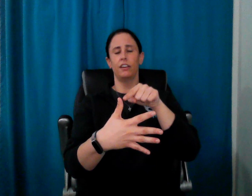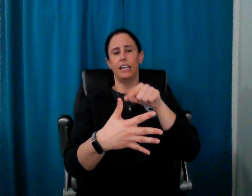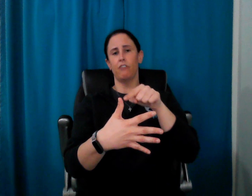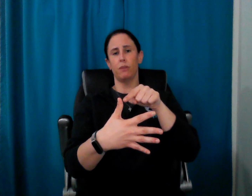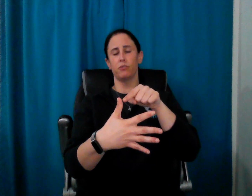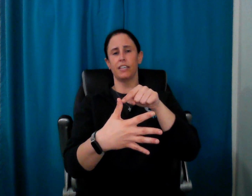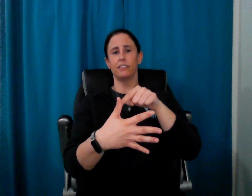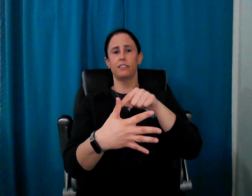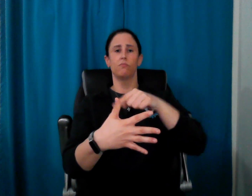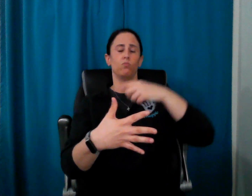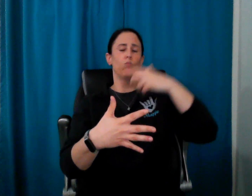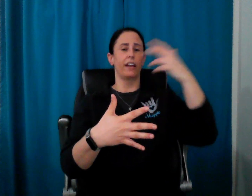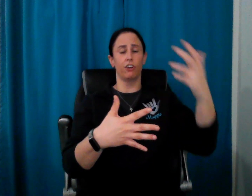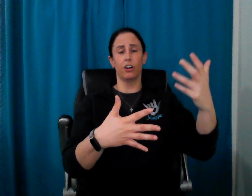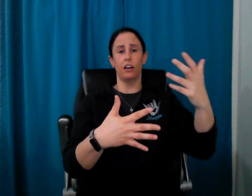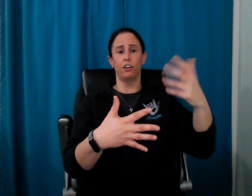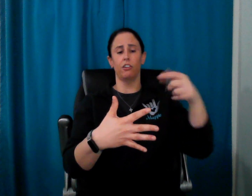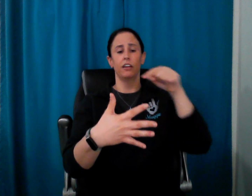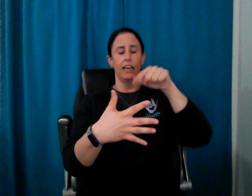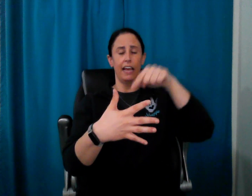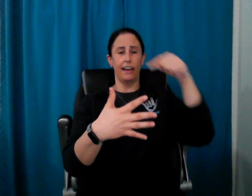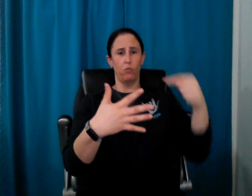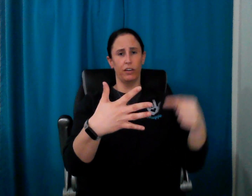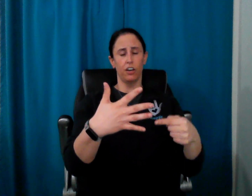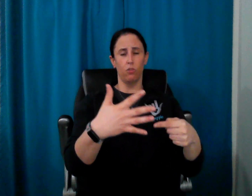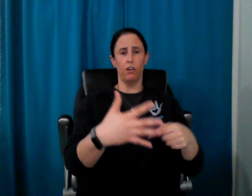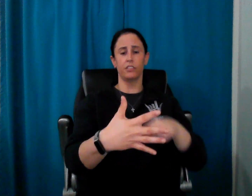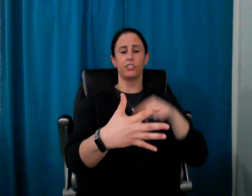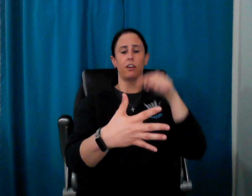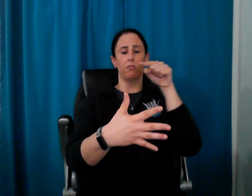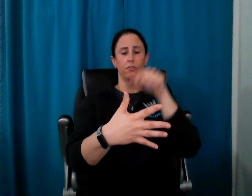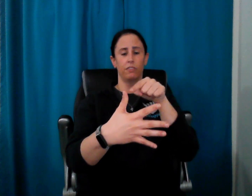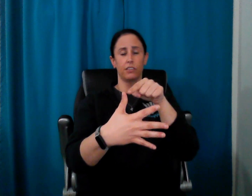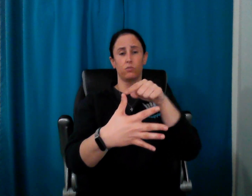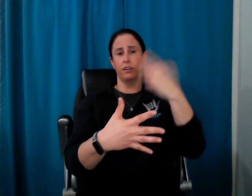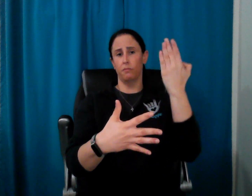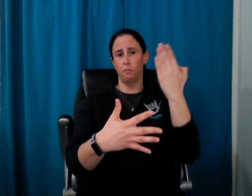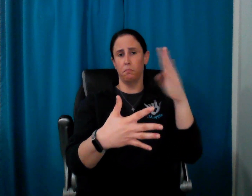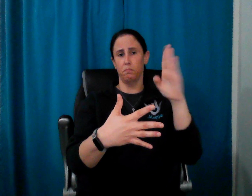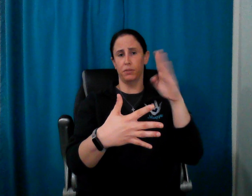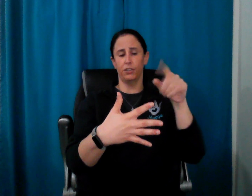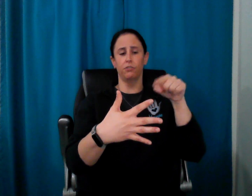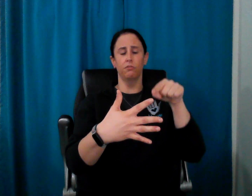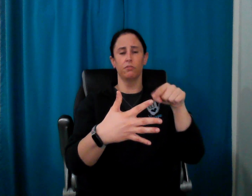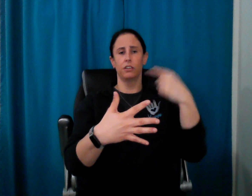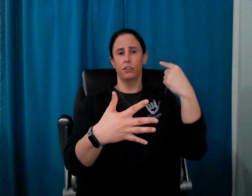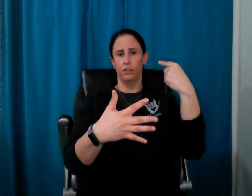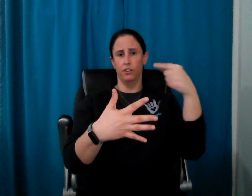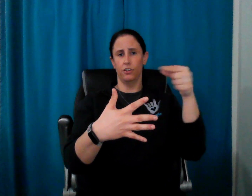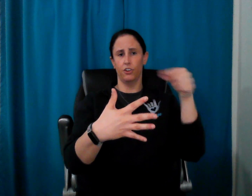now represents whatever color, and I would go on. So this one, blue,